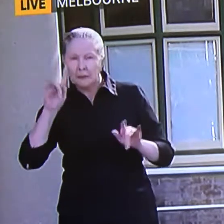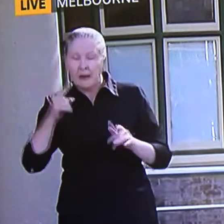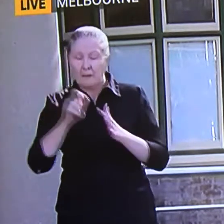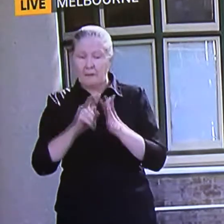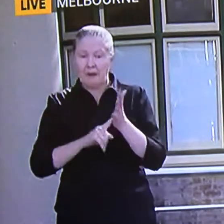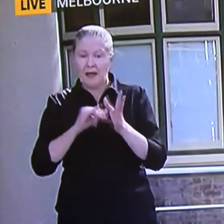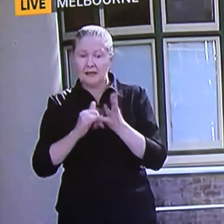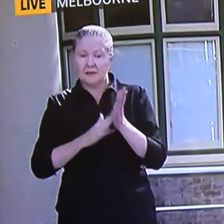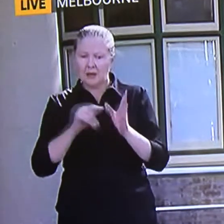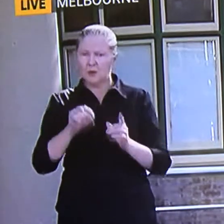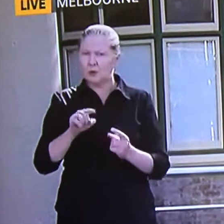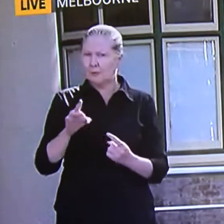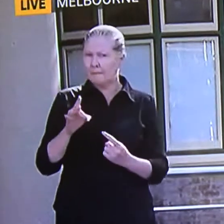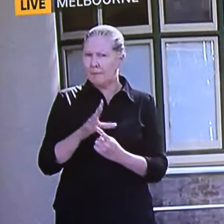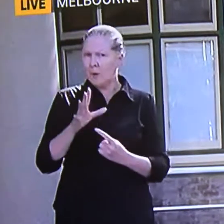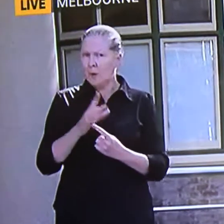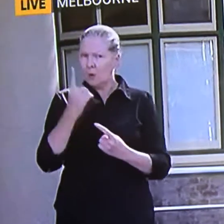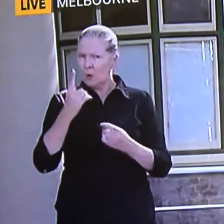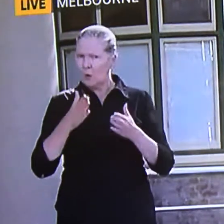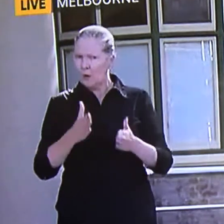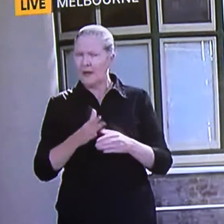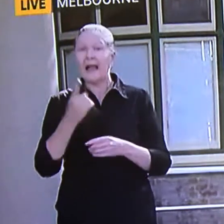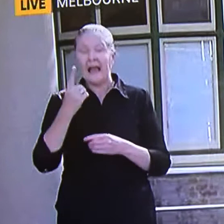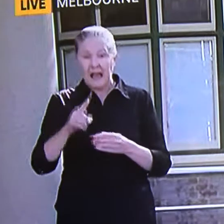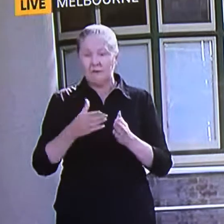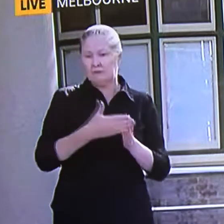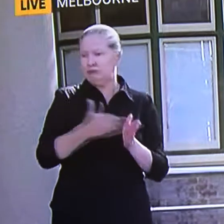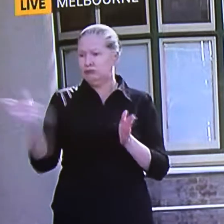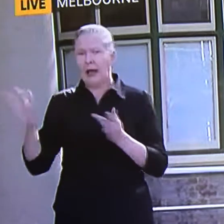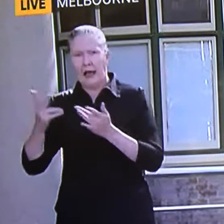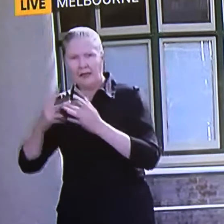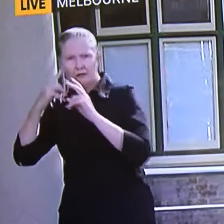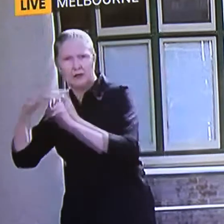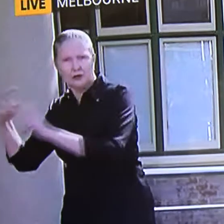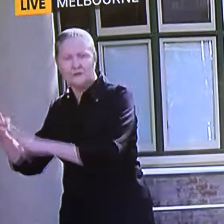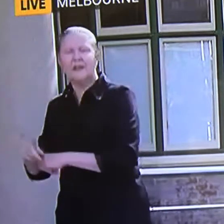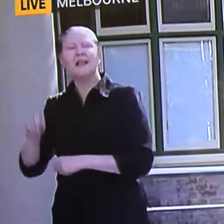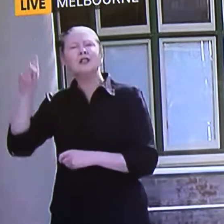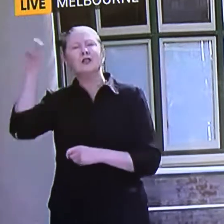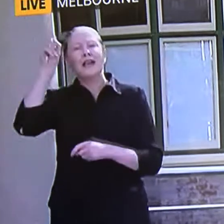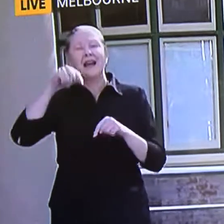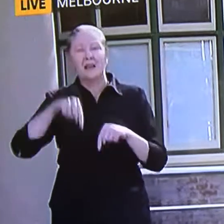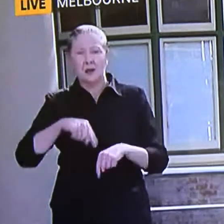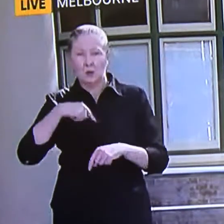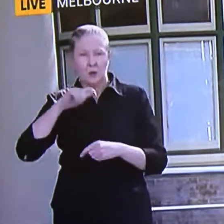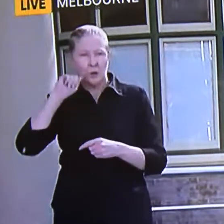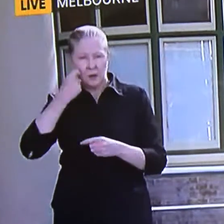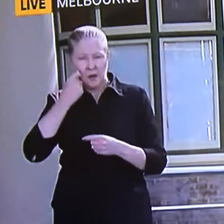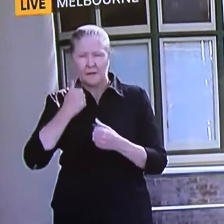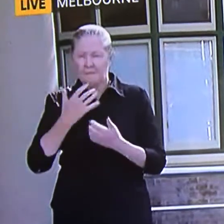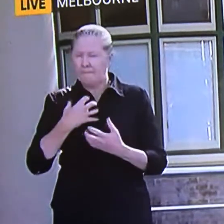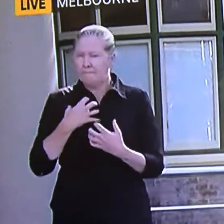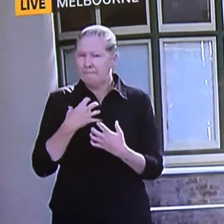important role going forward, as does research more broadly. Today in particular, we are boosting our